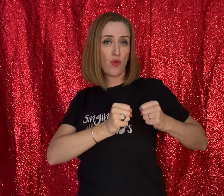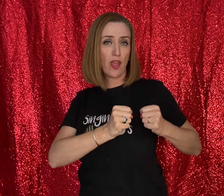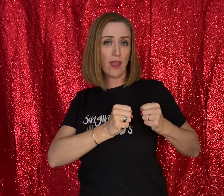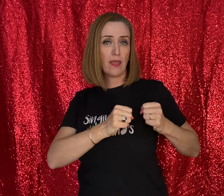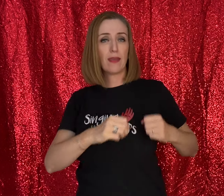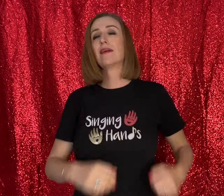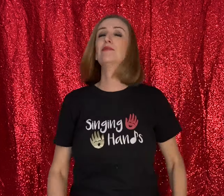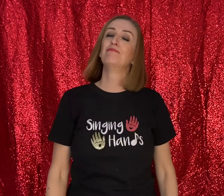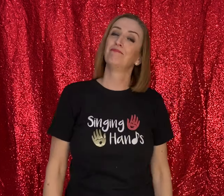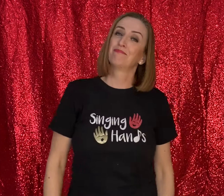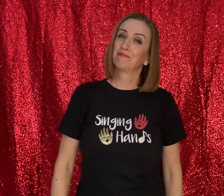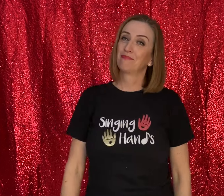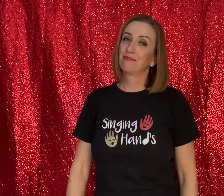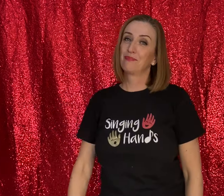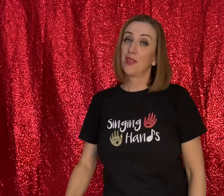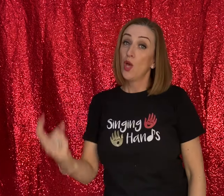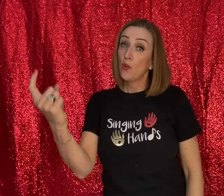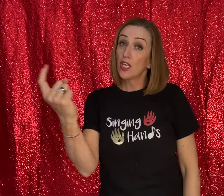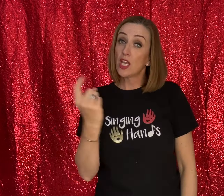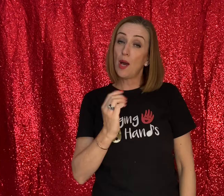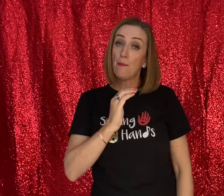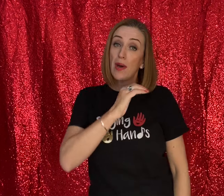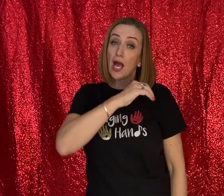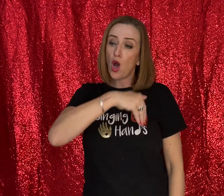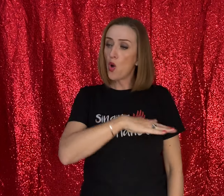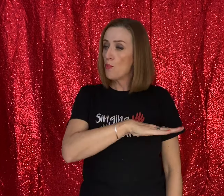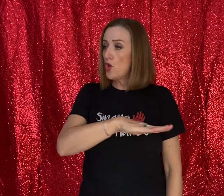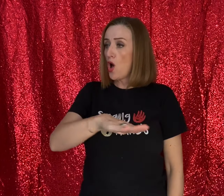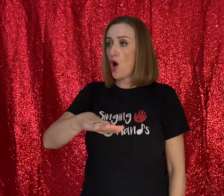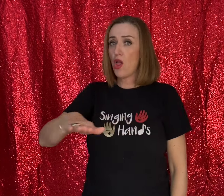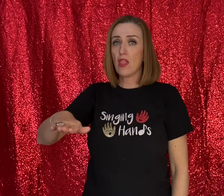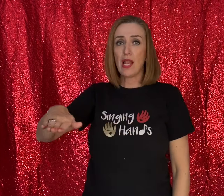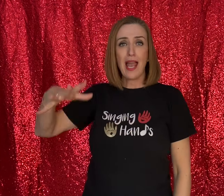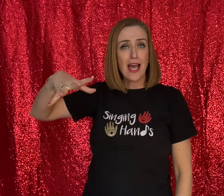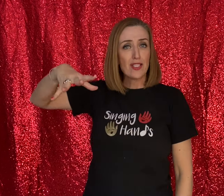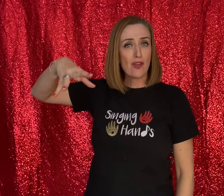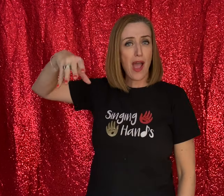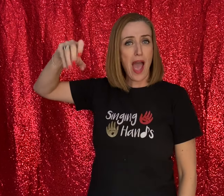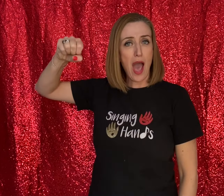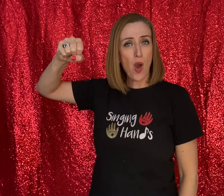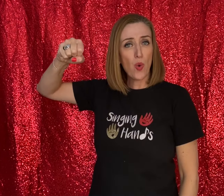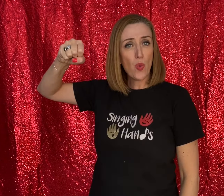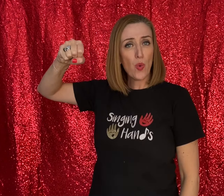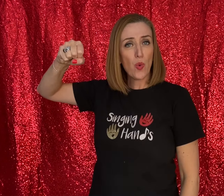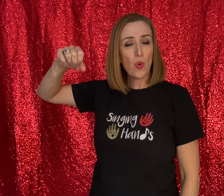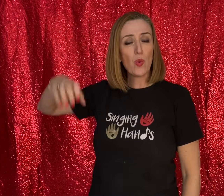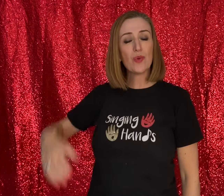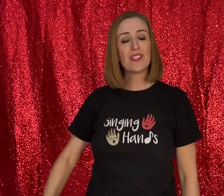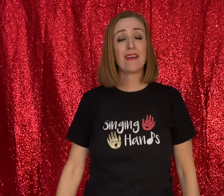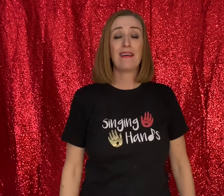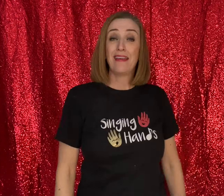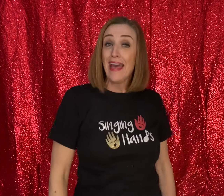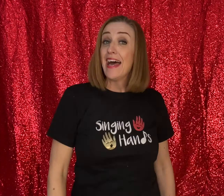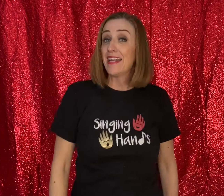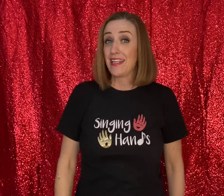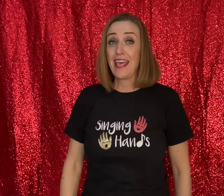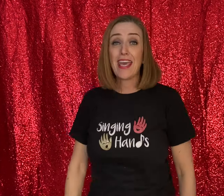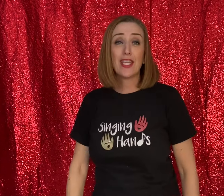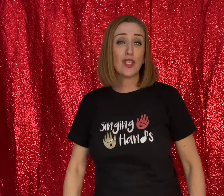break. When you come back home and all the lights are out, and you're getting used